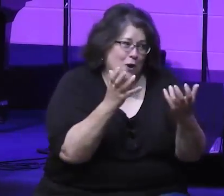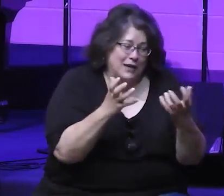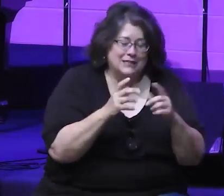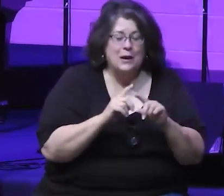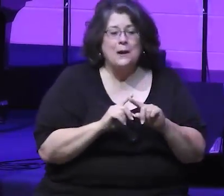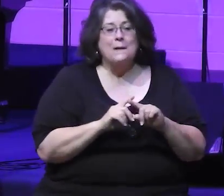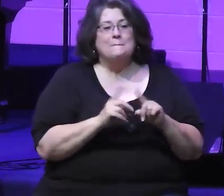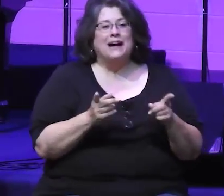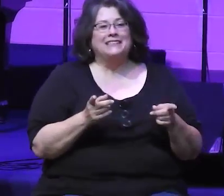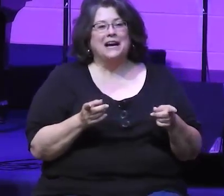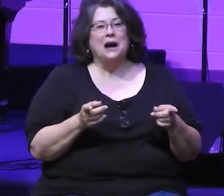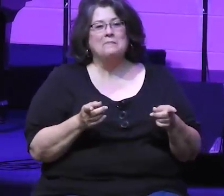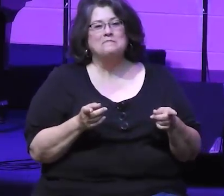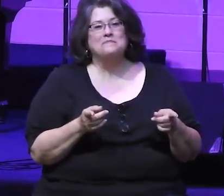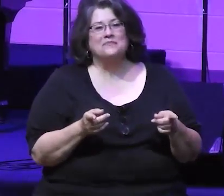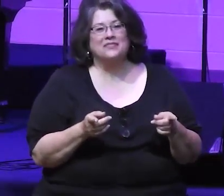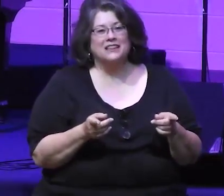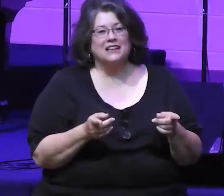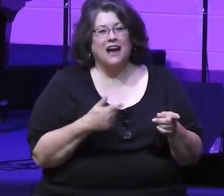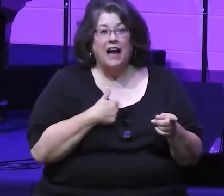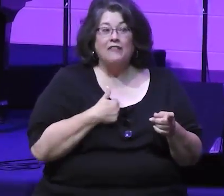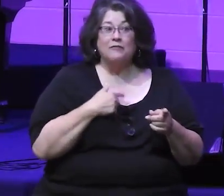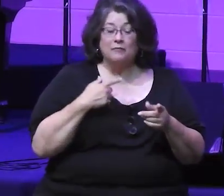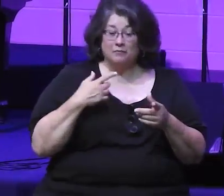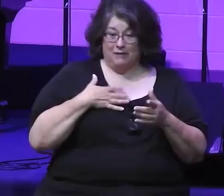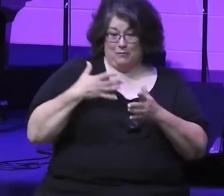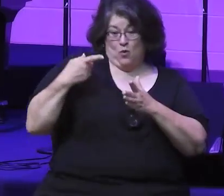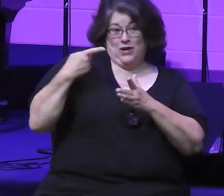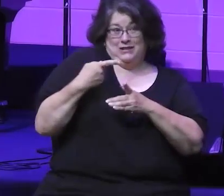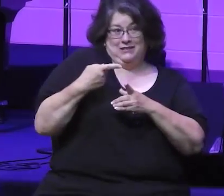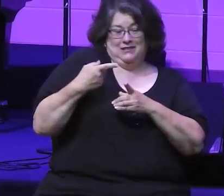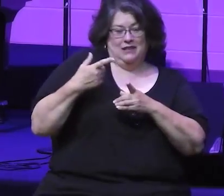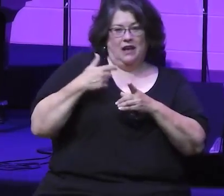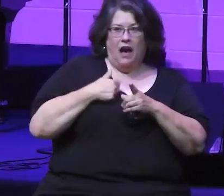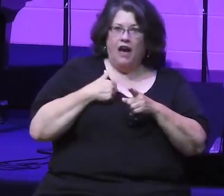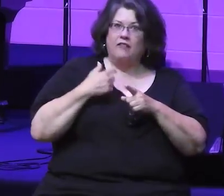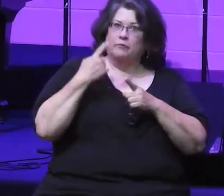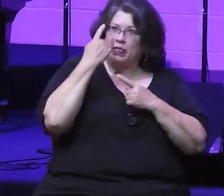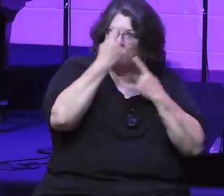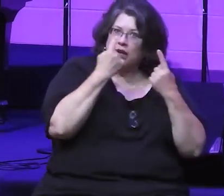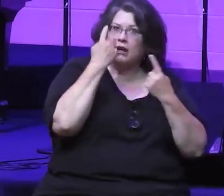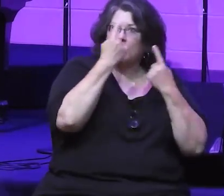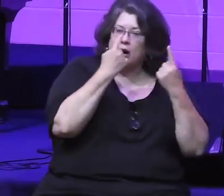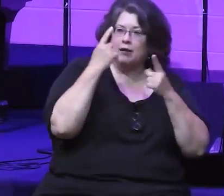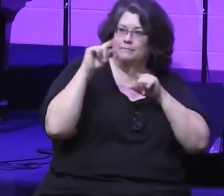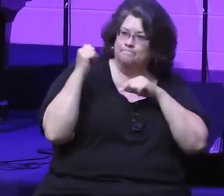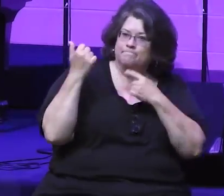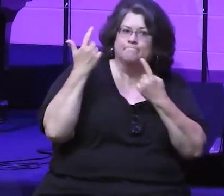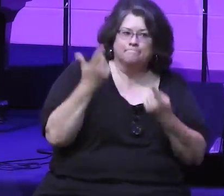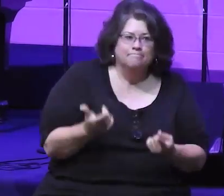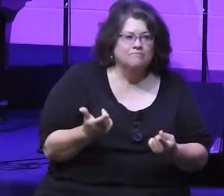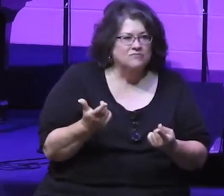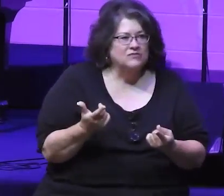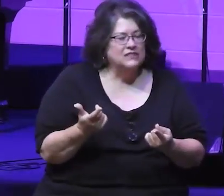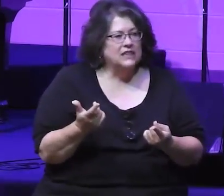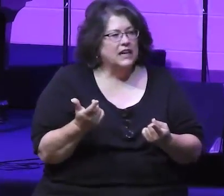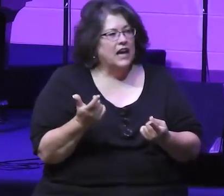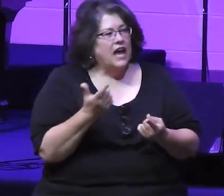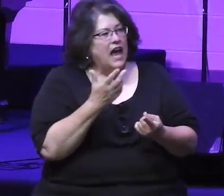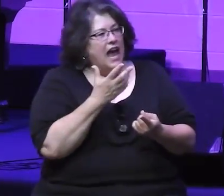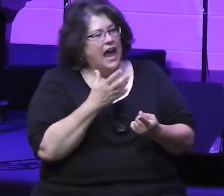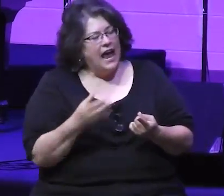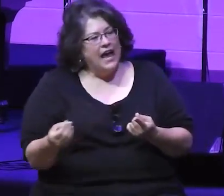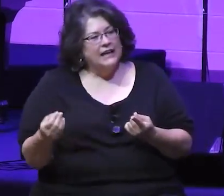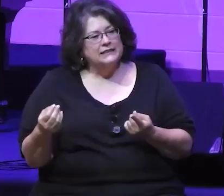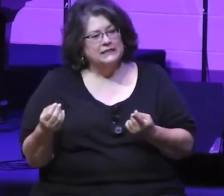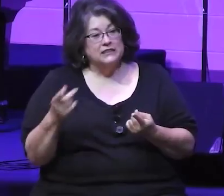this is, I've been thinking about this a lot, and then there's maybe it's irony or maybe it's just divine comedy that Carl asked me to